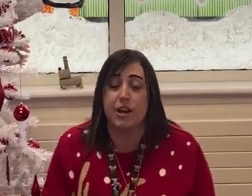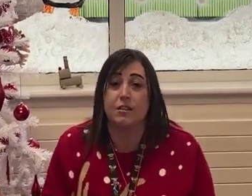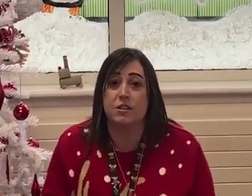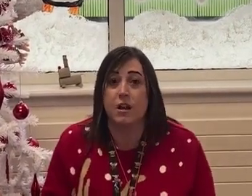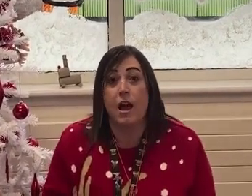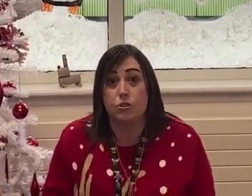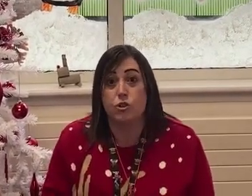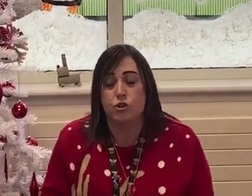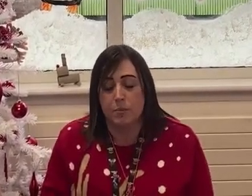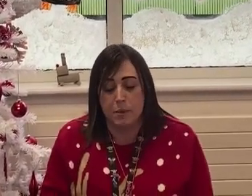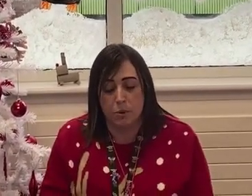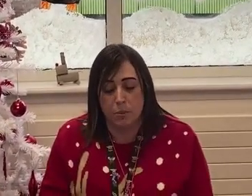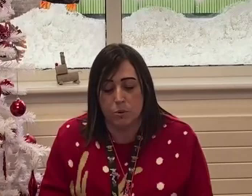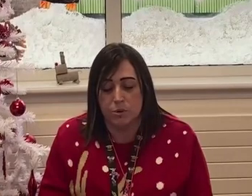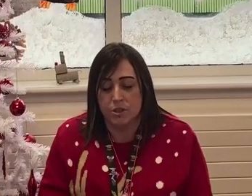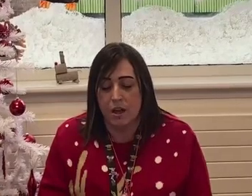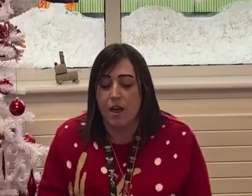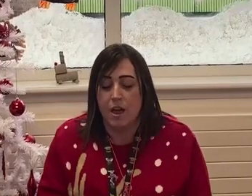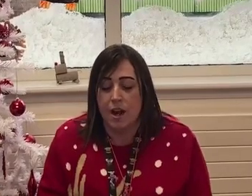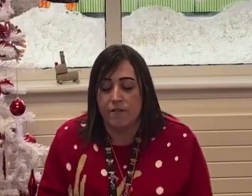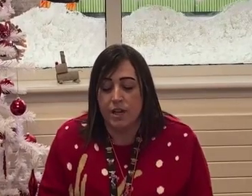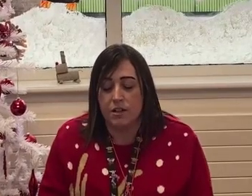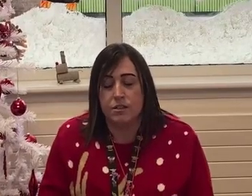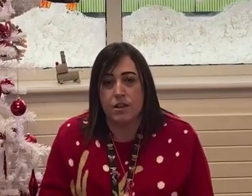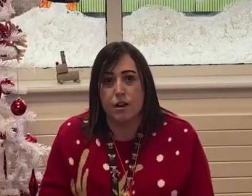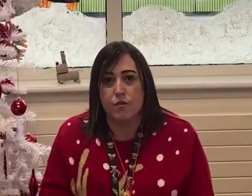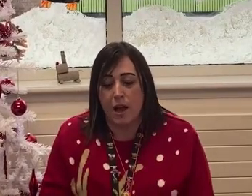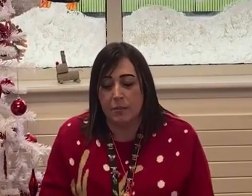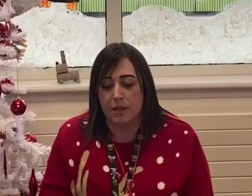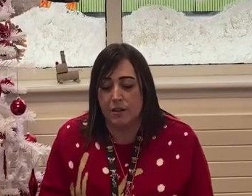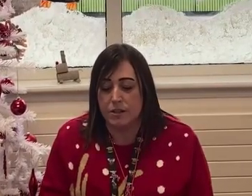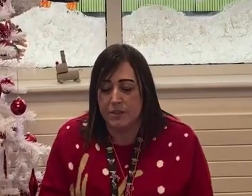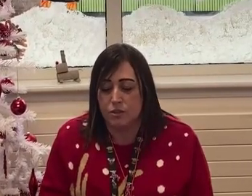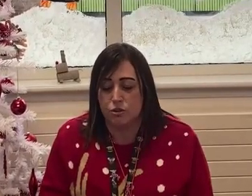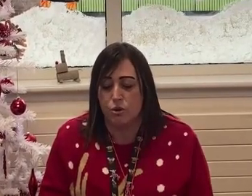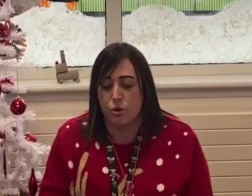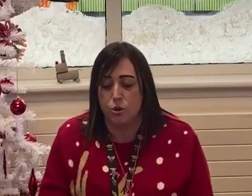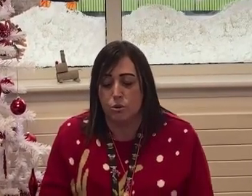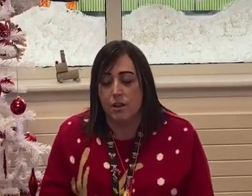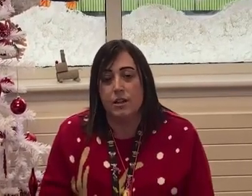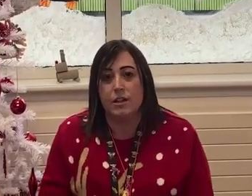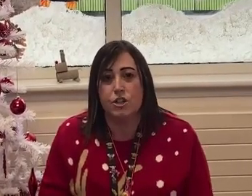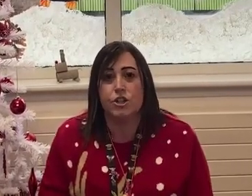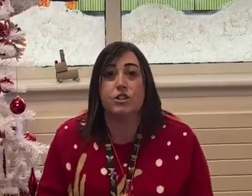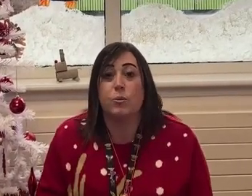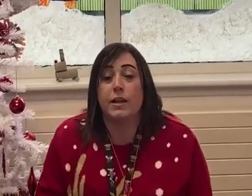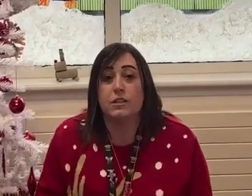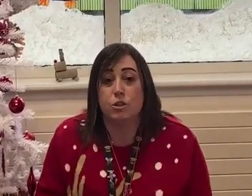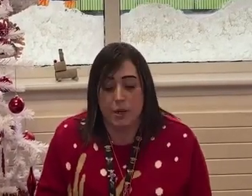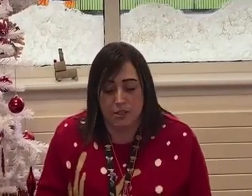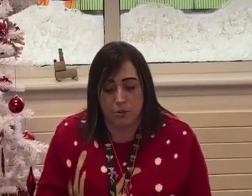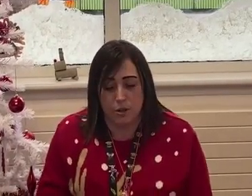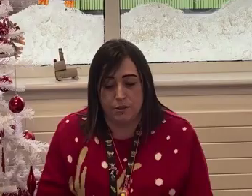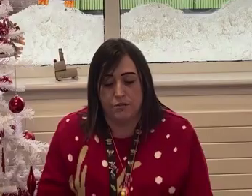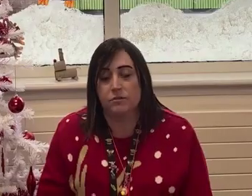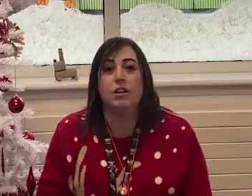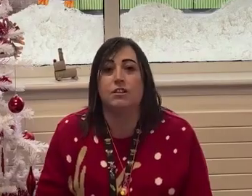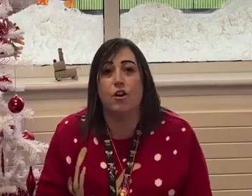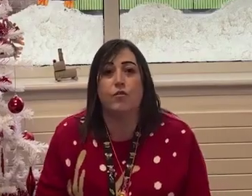friends and soon-to-be pupils. And a very safe, happy Christmas to you all. Here's to 2021. Love